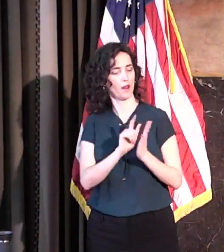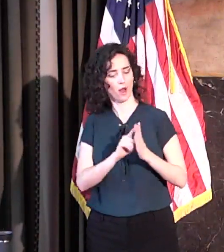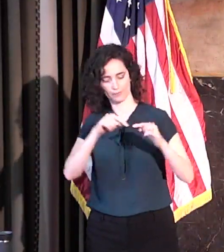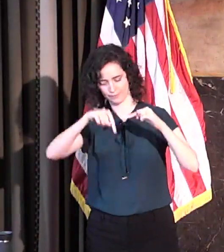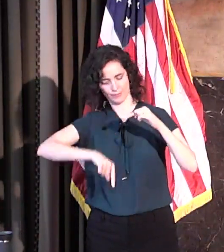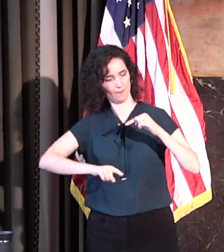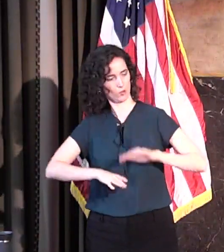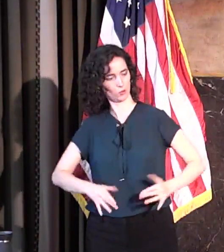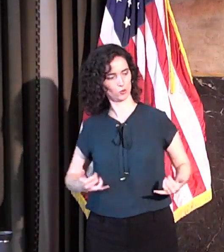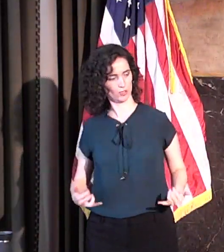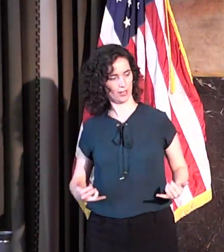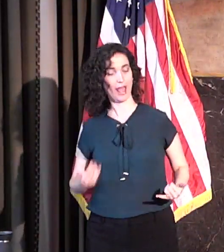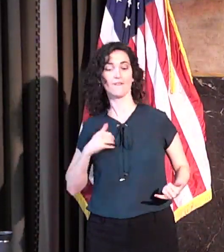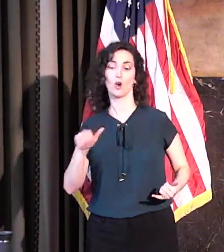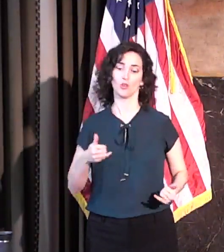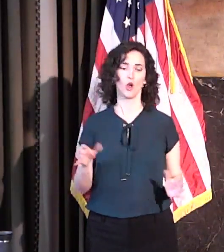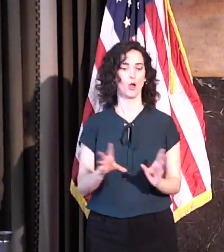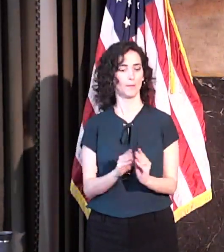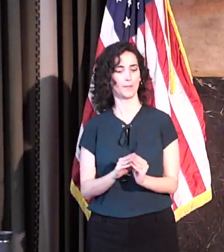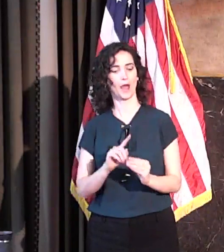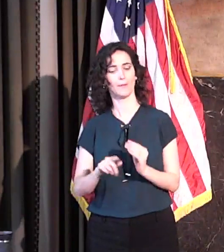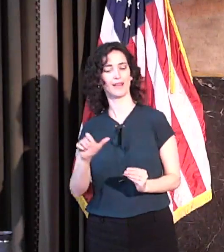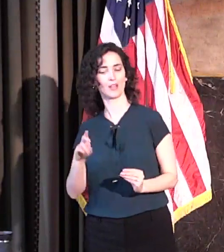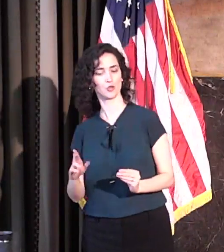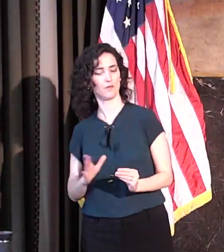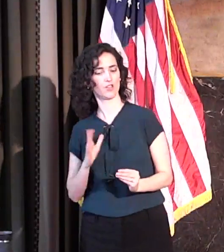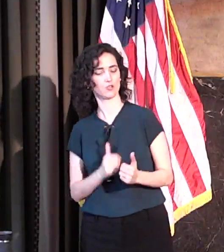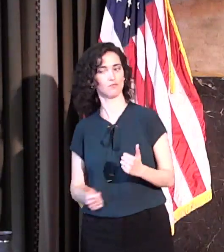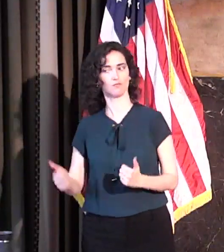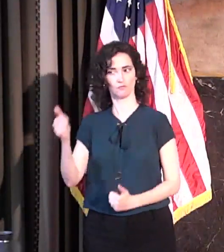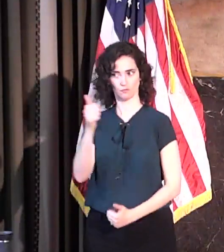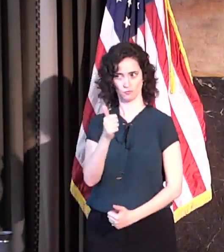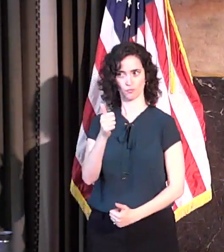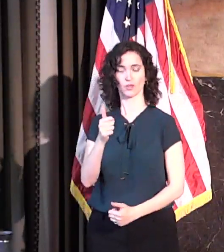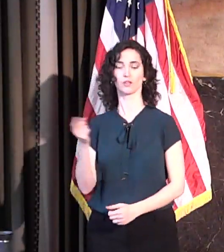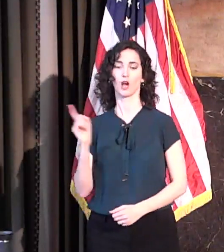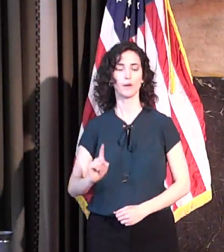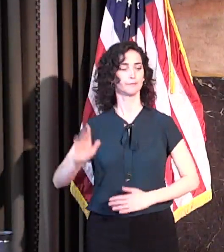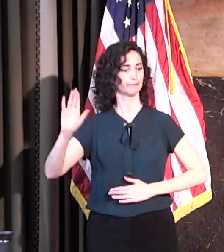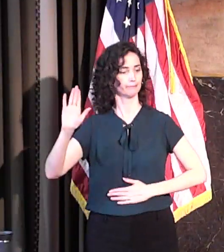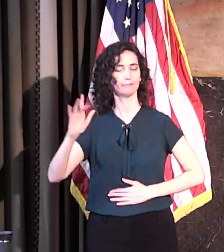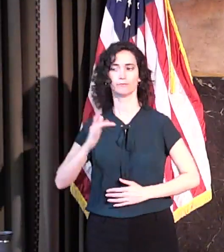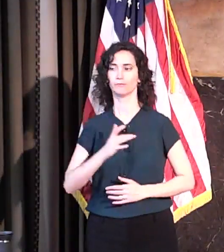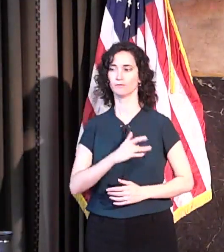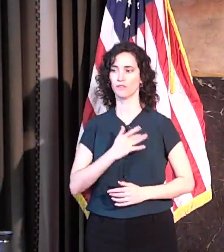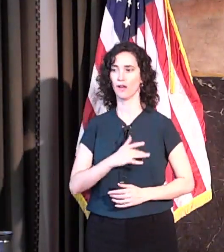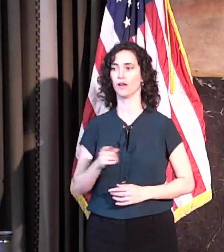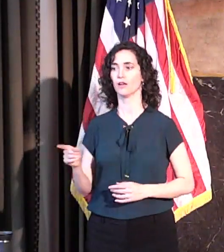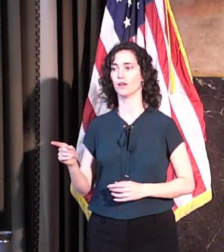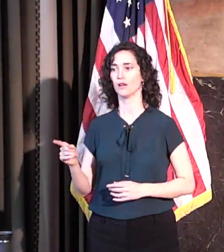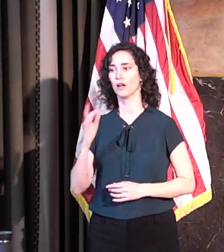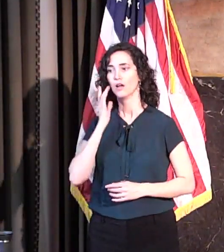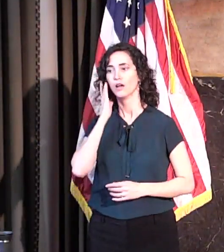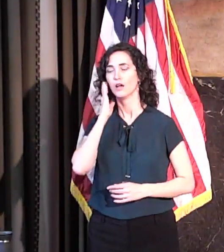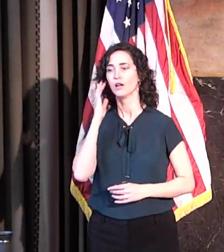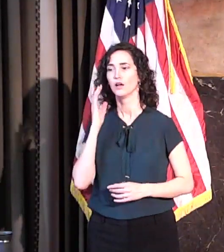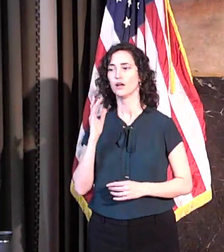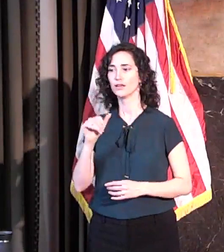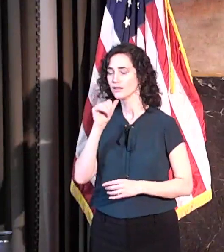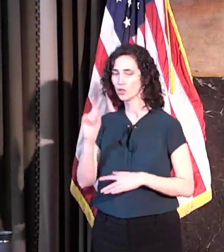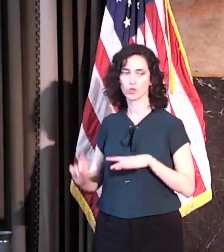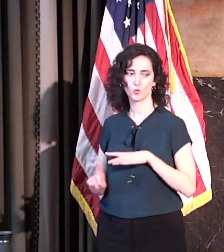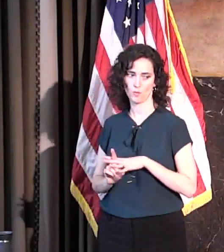another hearing. Obviously, LSU officials, a slew of them were asked to testify. They did not show up. Do you